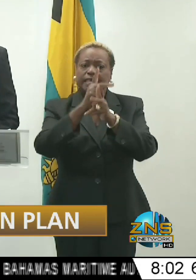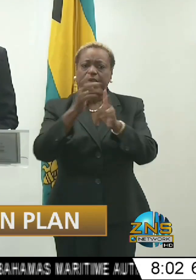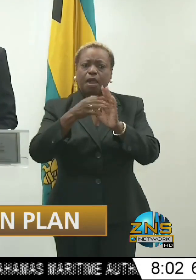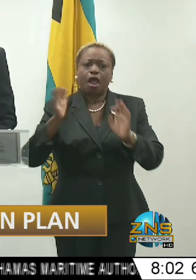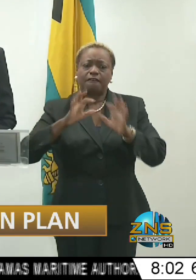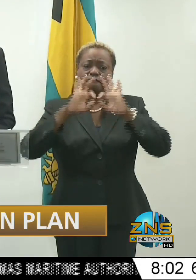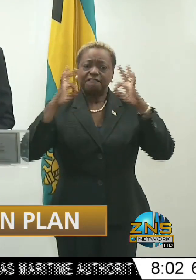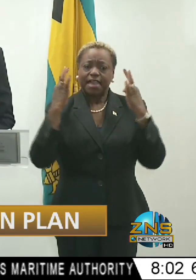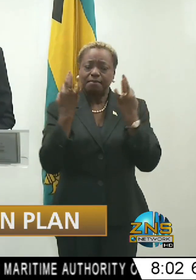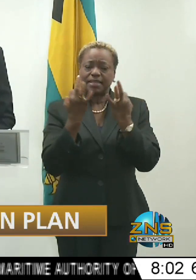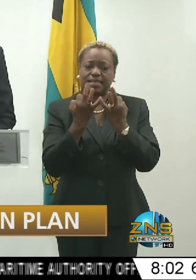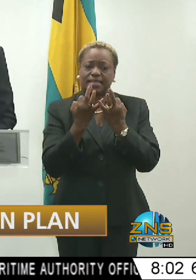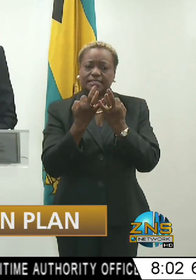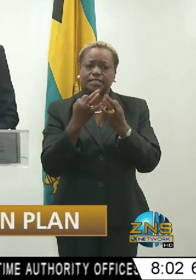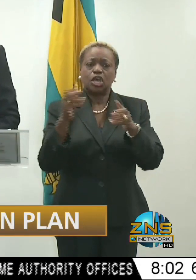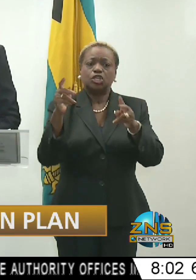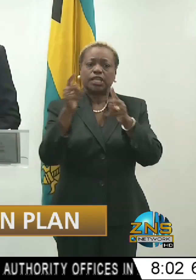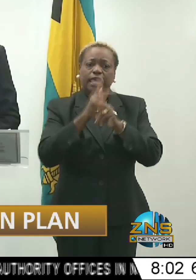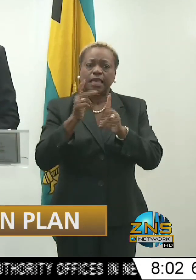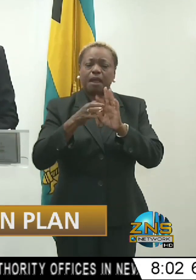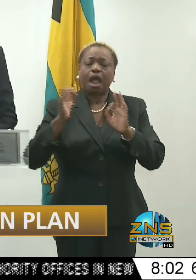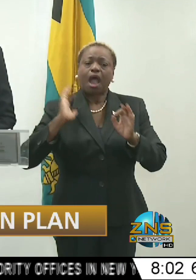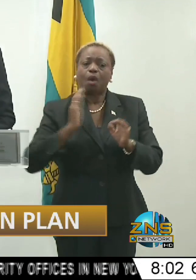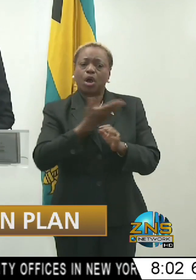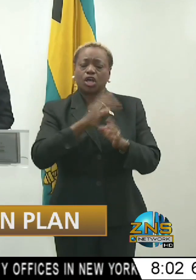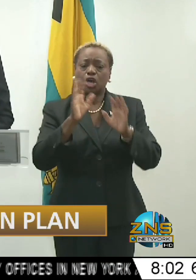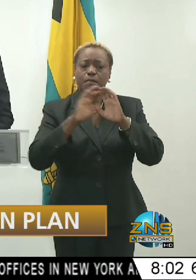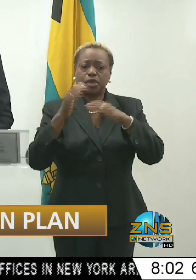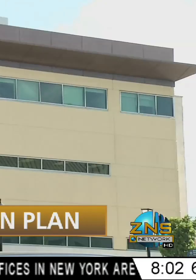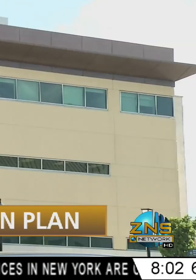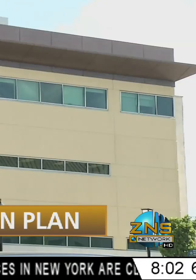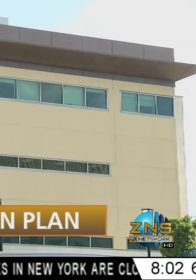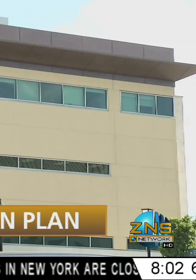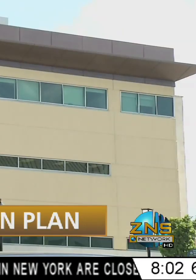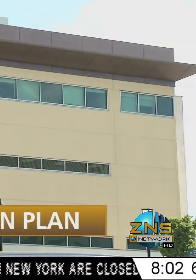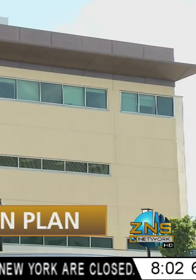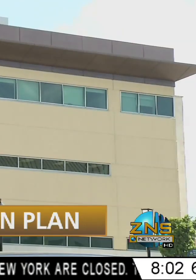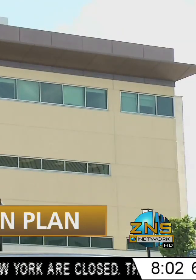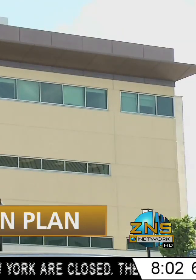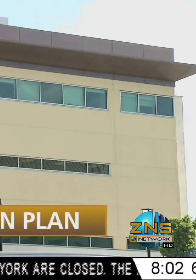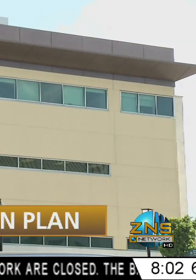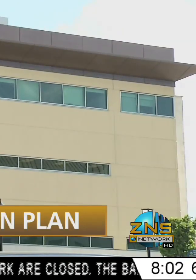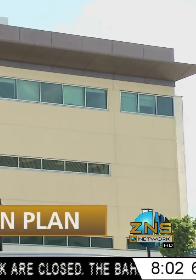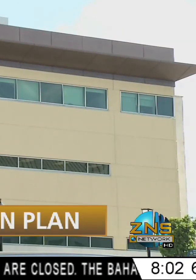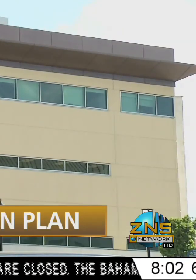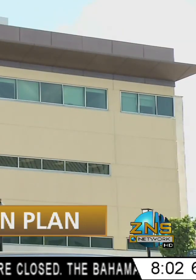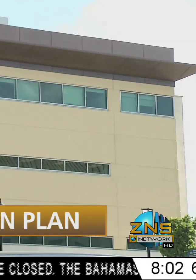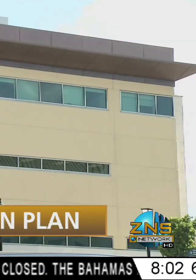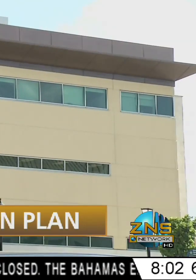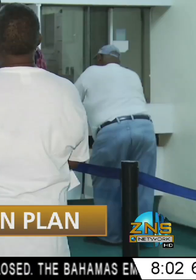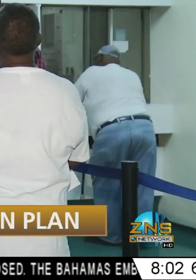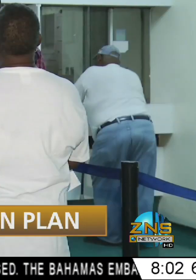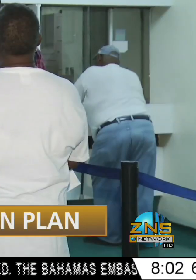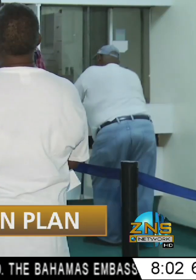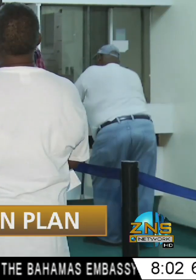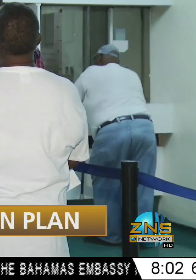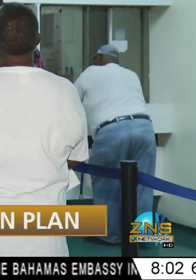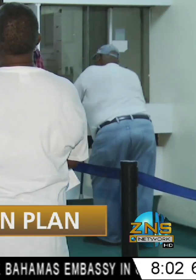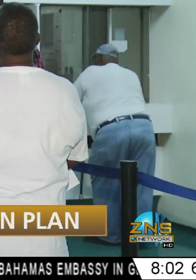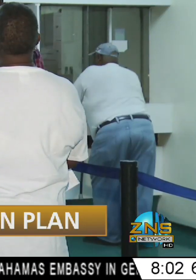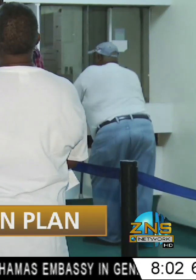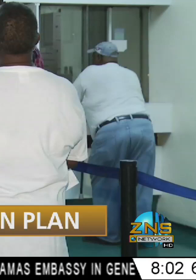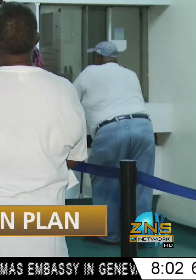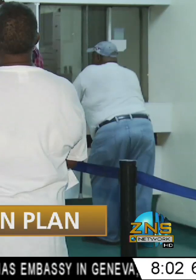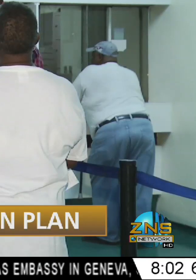the Most Honorable Dr. Hubert Minnis underscored in his national address on Sunday the virus's impact on the country's health sector, which includes